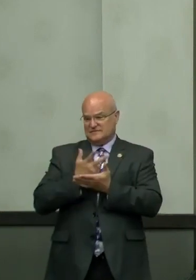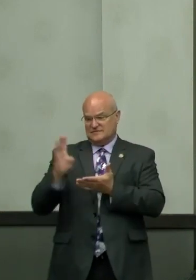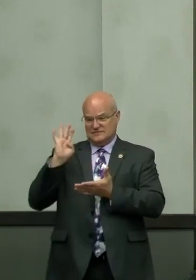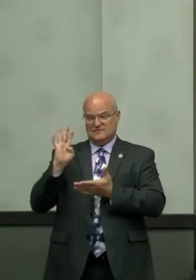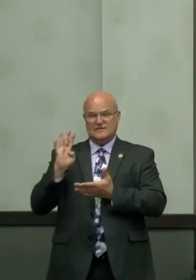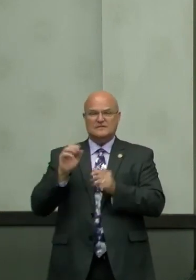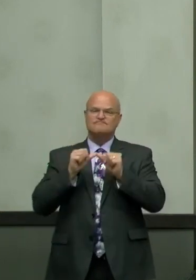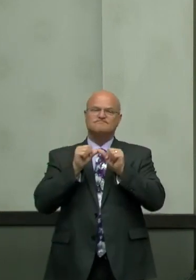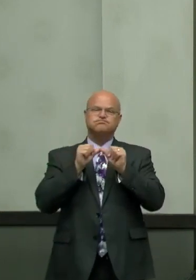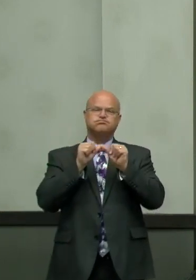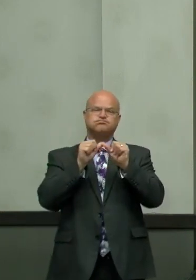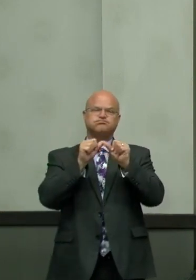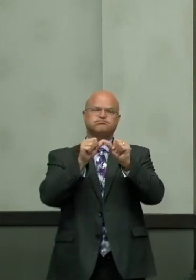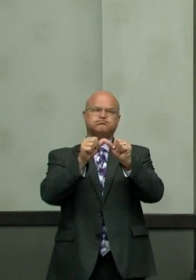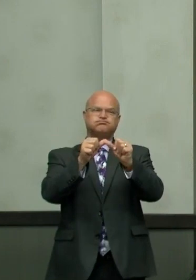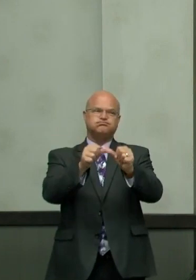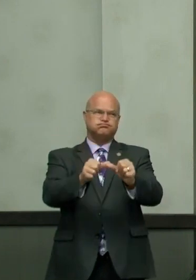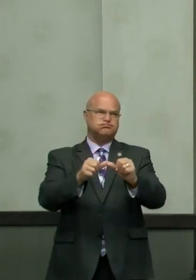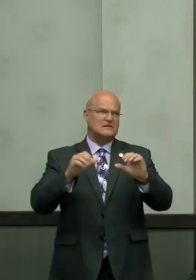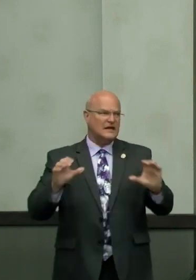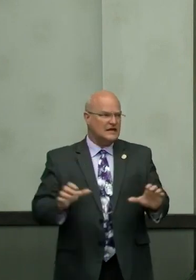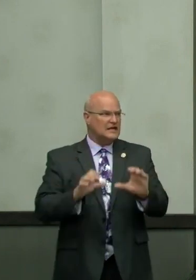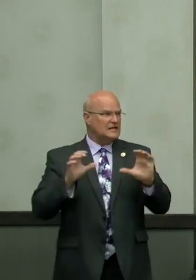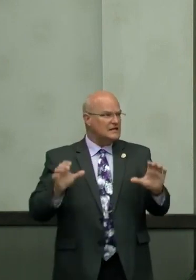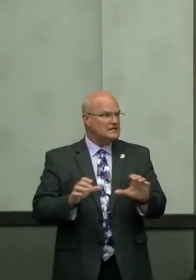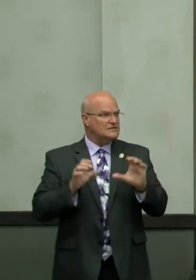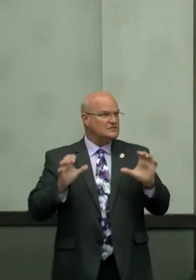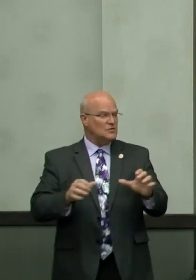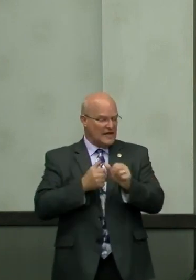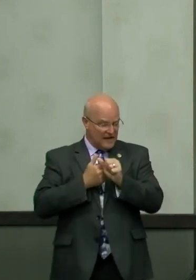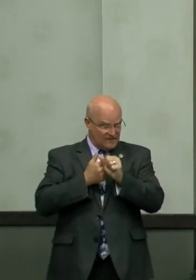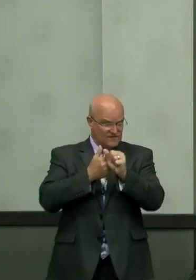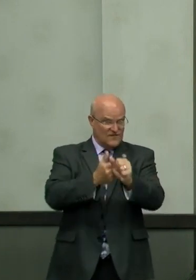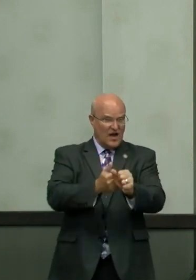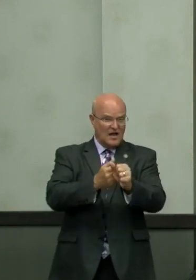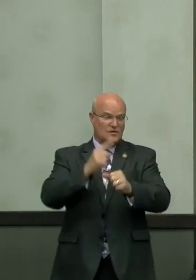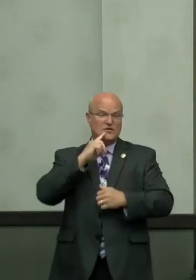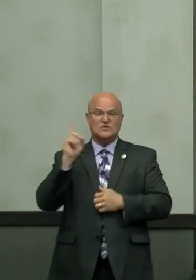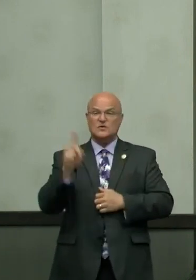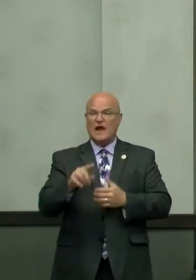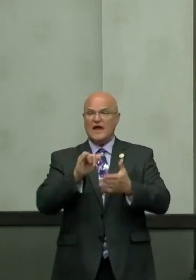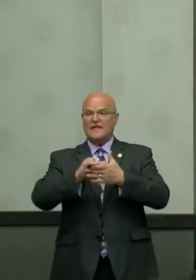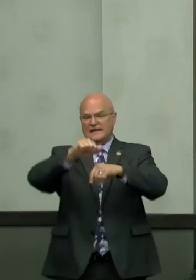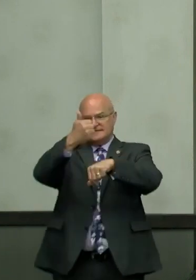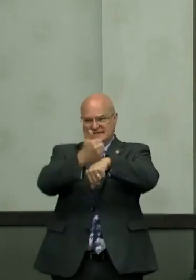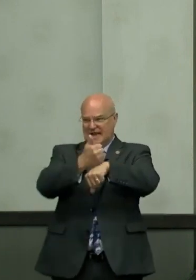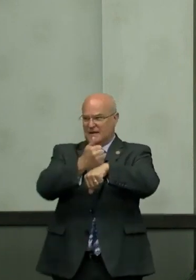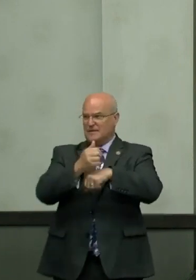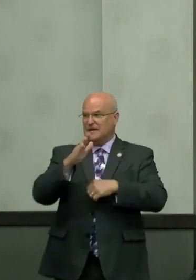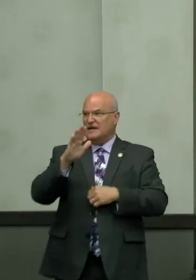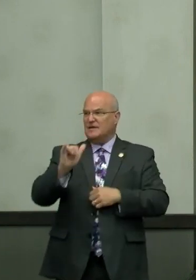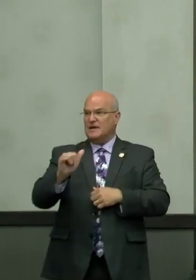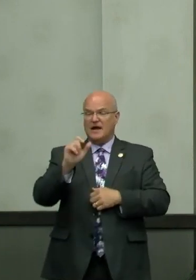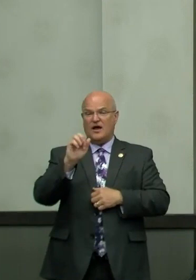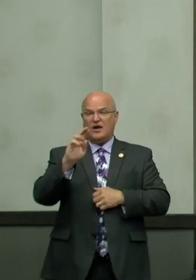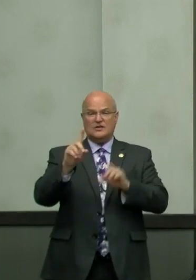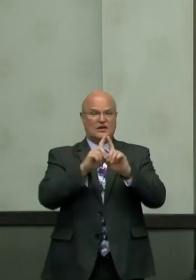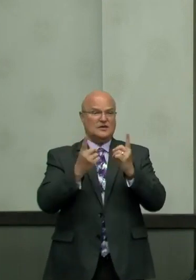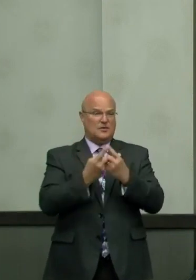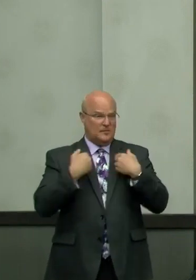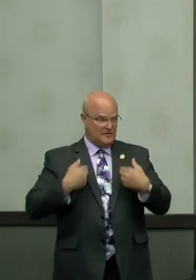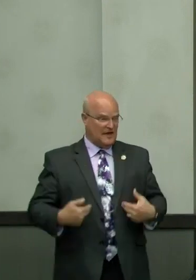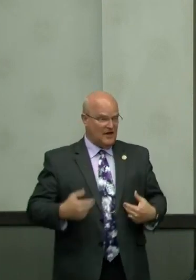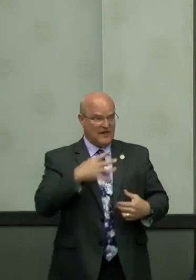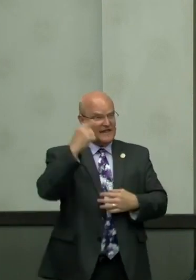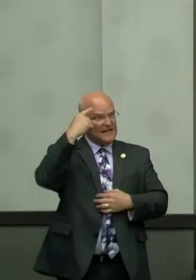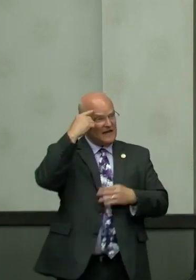been consistency and doing and following the directives that have been put forth by the Arkansas Department of